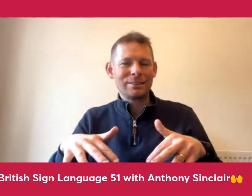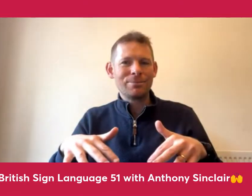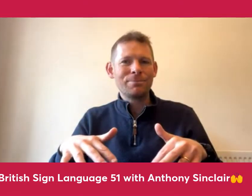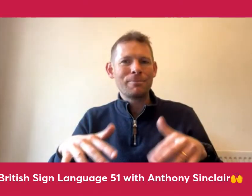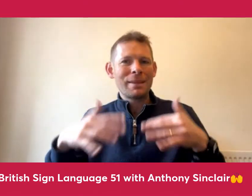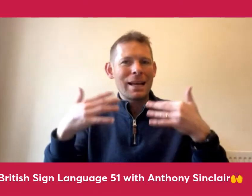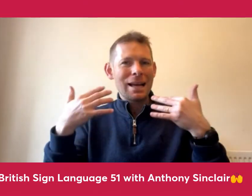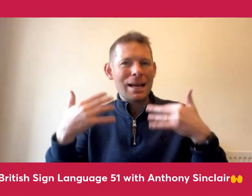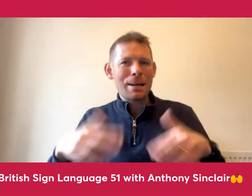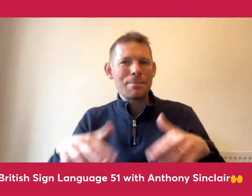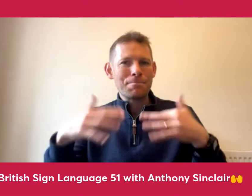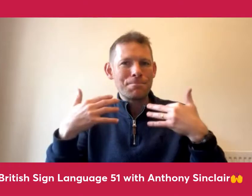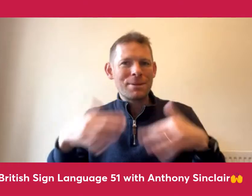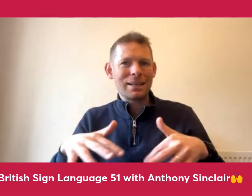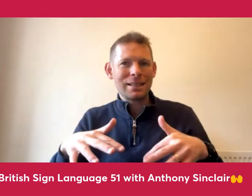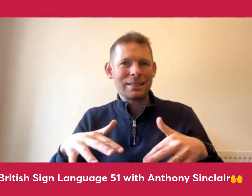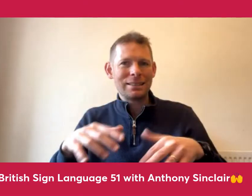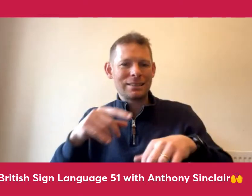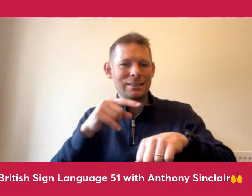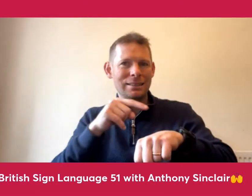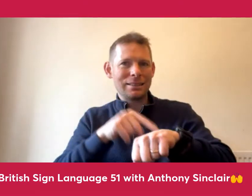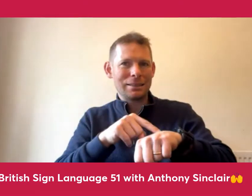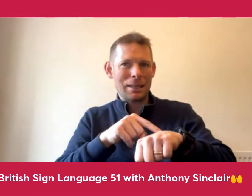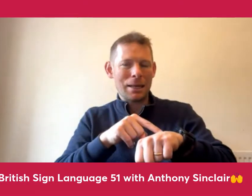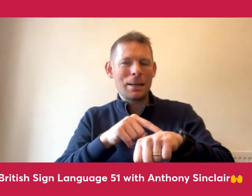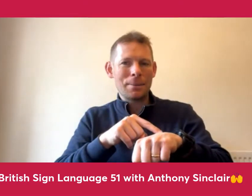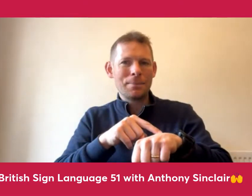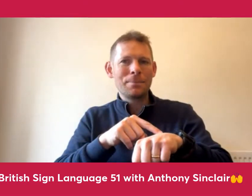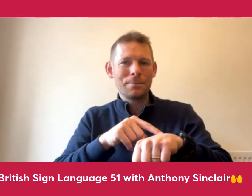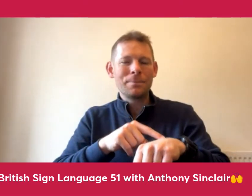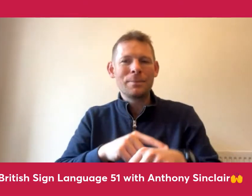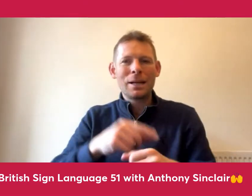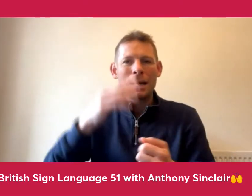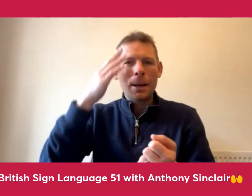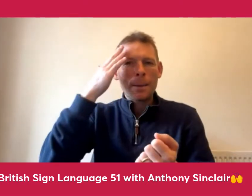amazing, amazing, an amazing time,